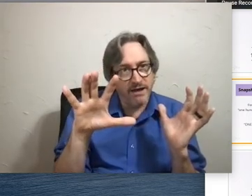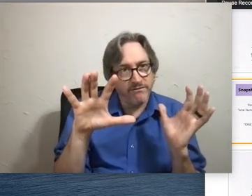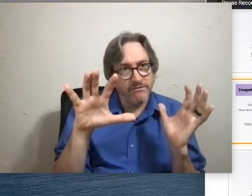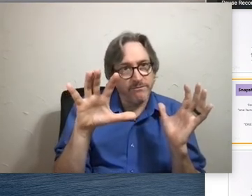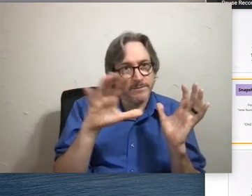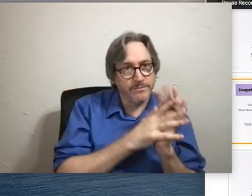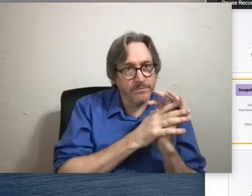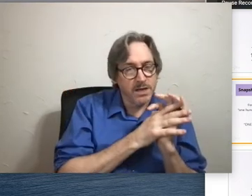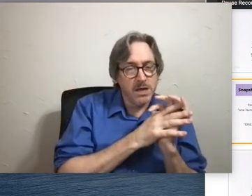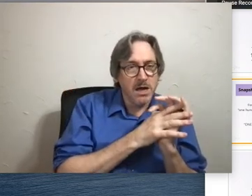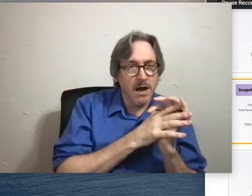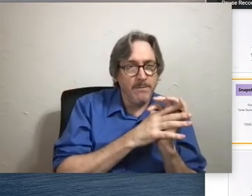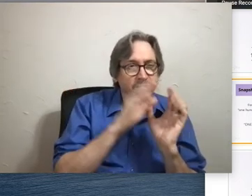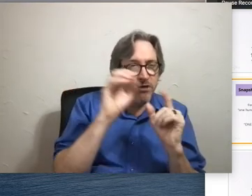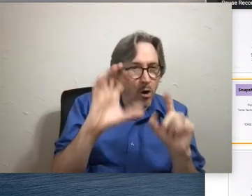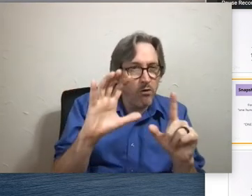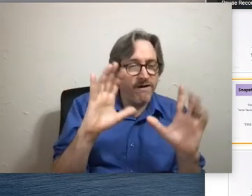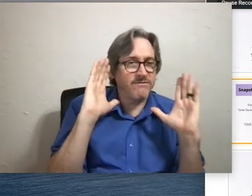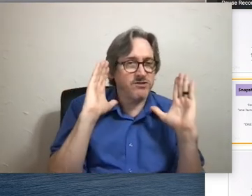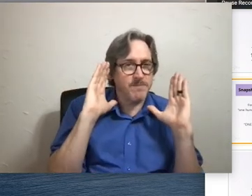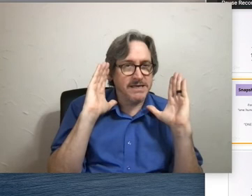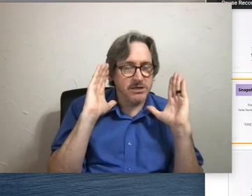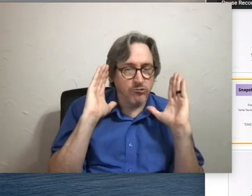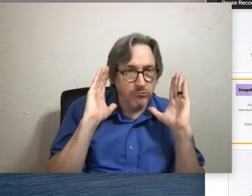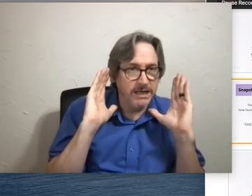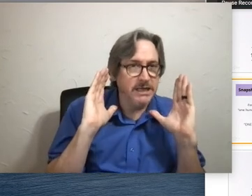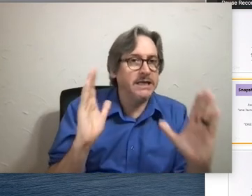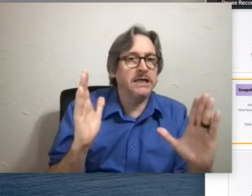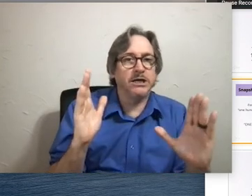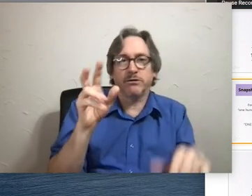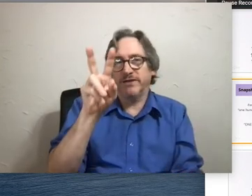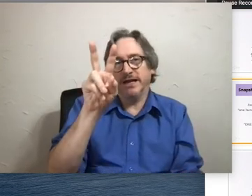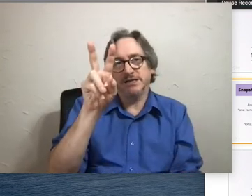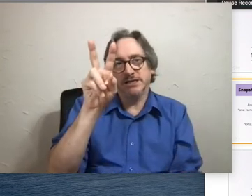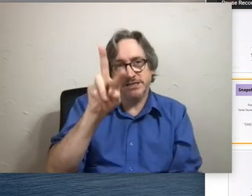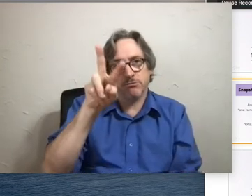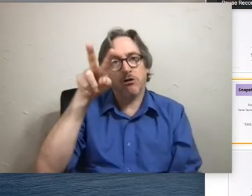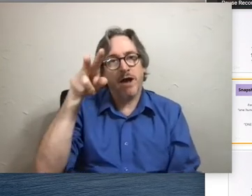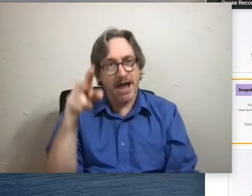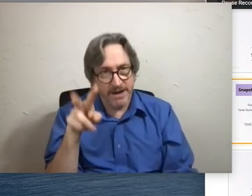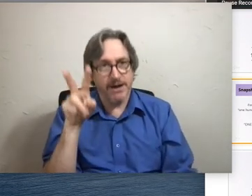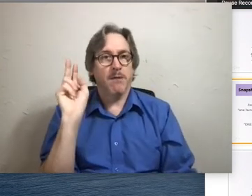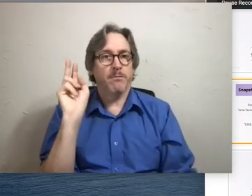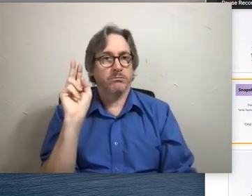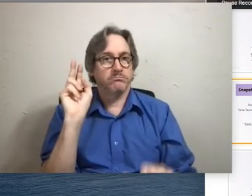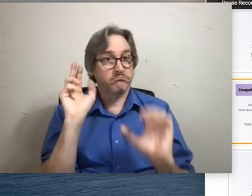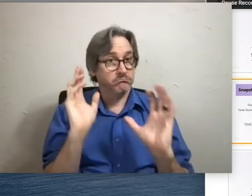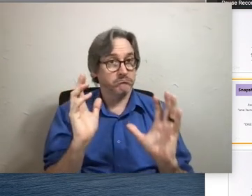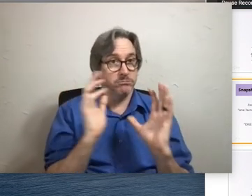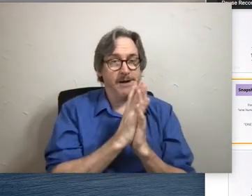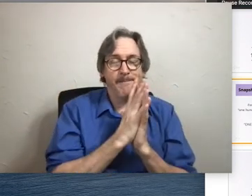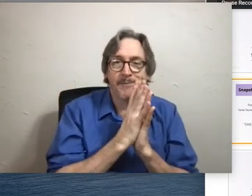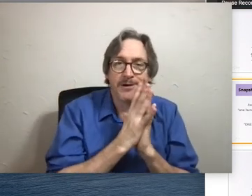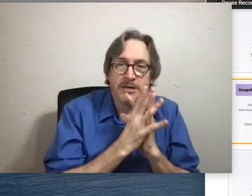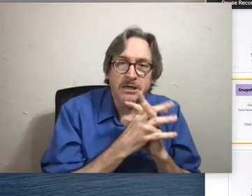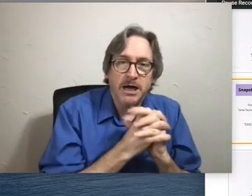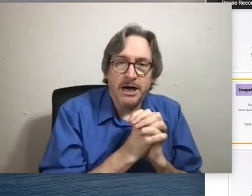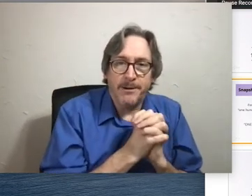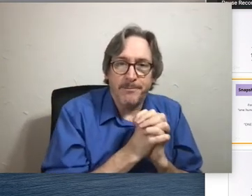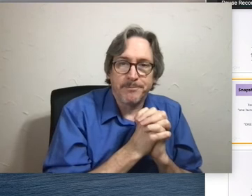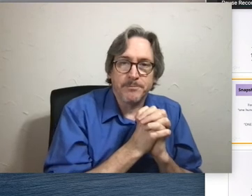1,005. The 05 just makes it really clear that it's a 0 and then a number. Okay.